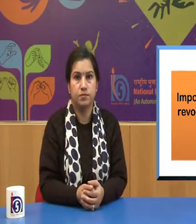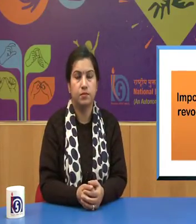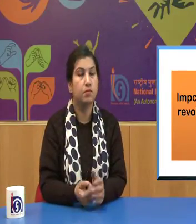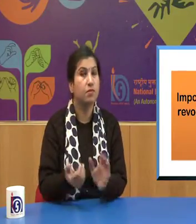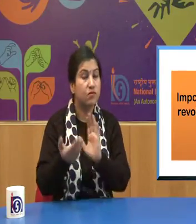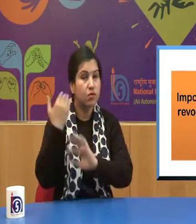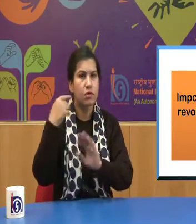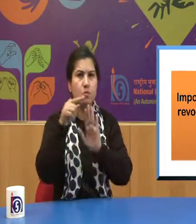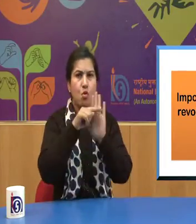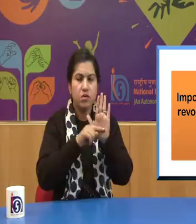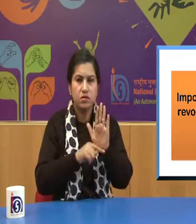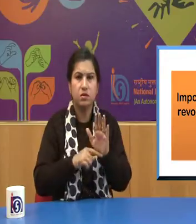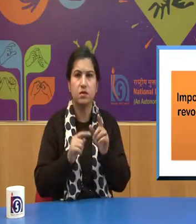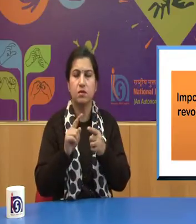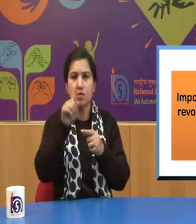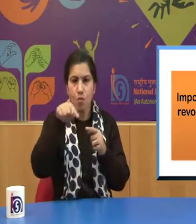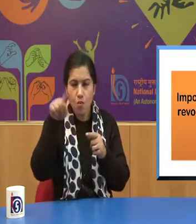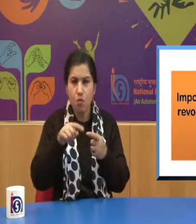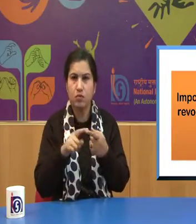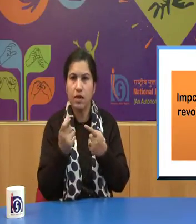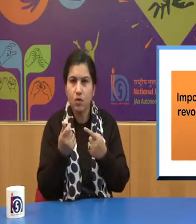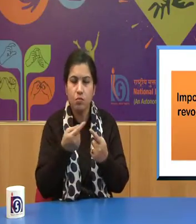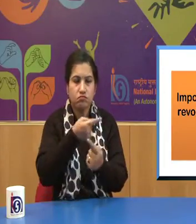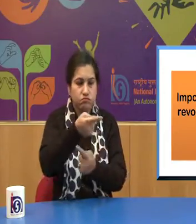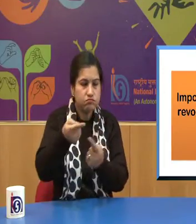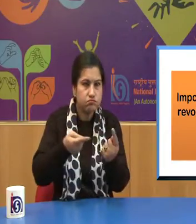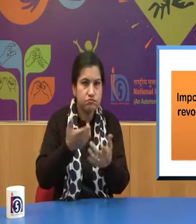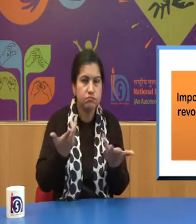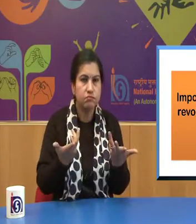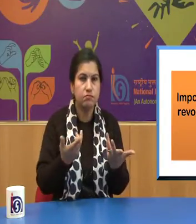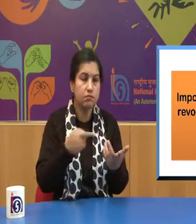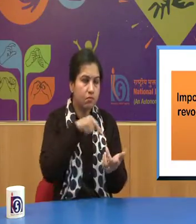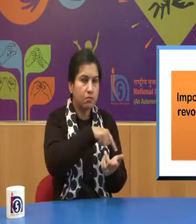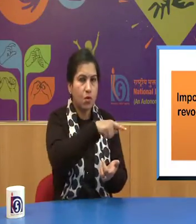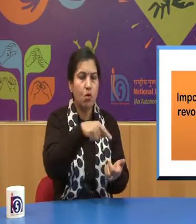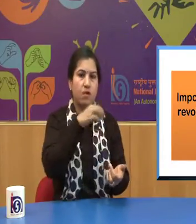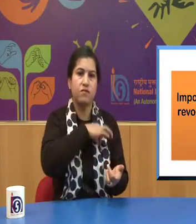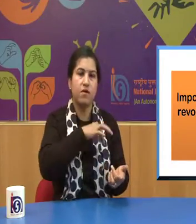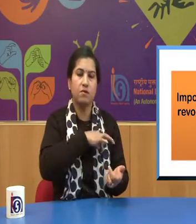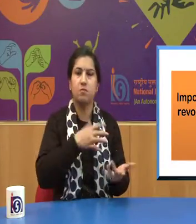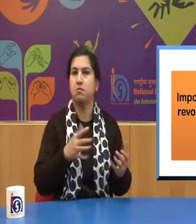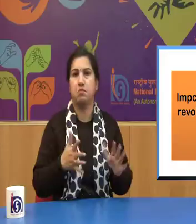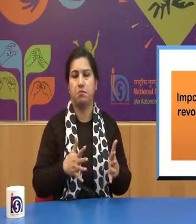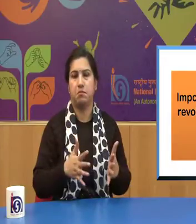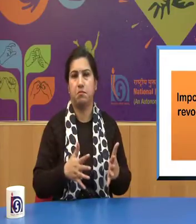Wrong economic policies of the British were not beneficial for the farmers.